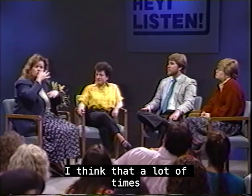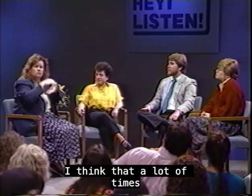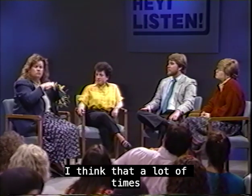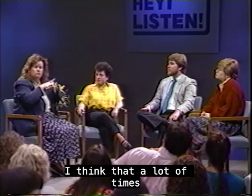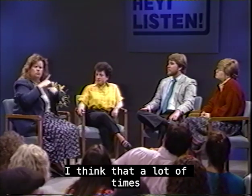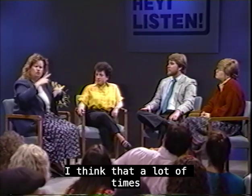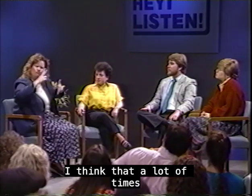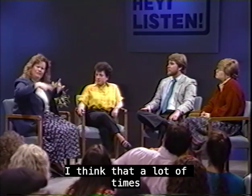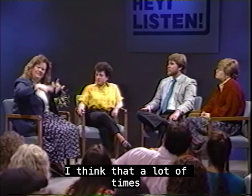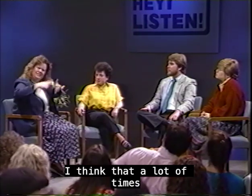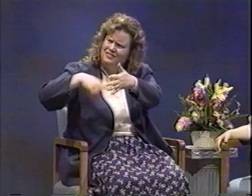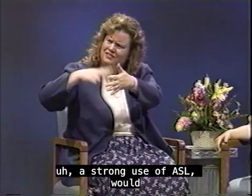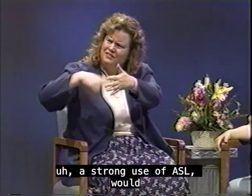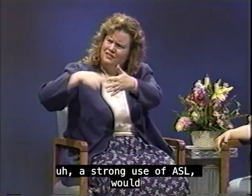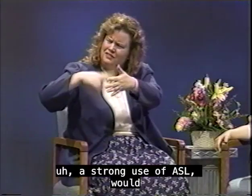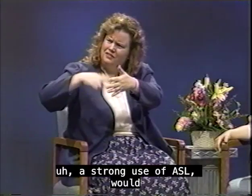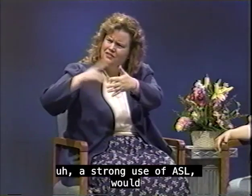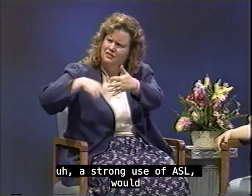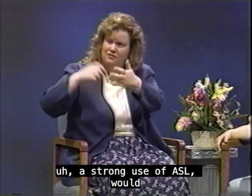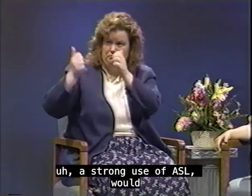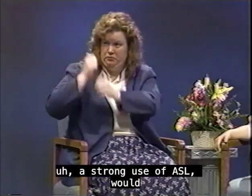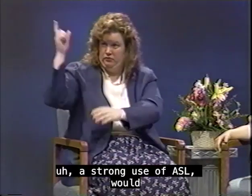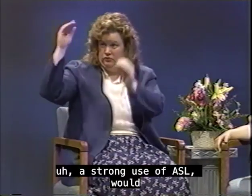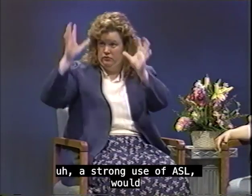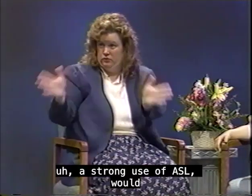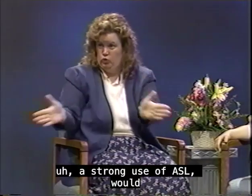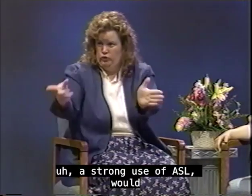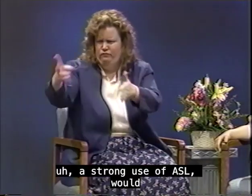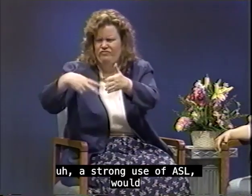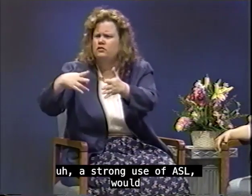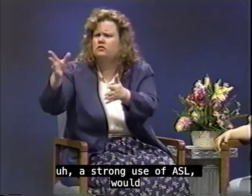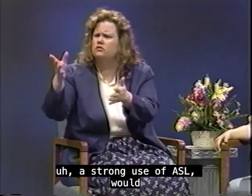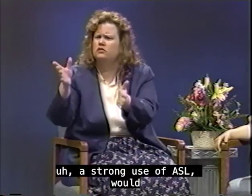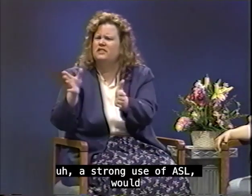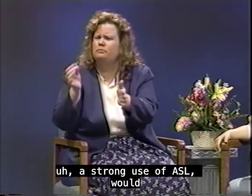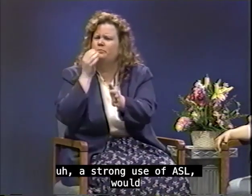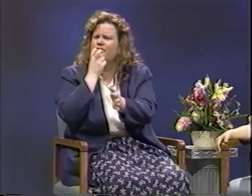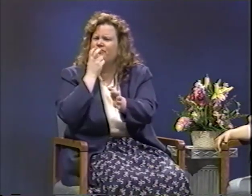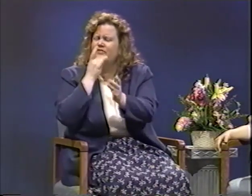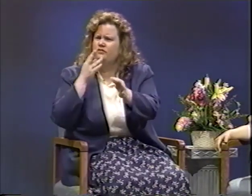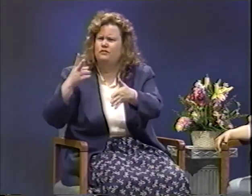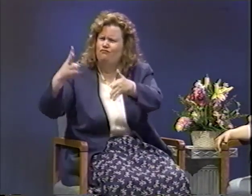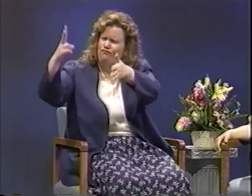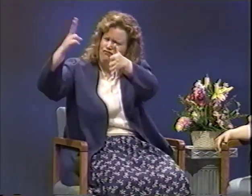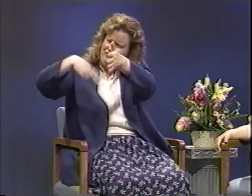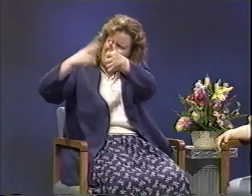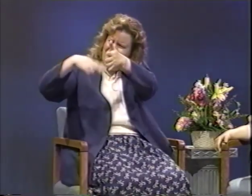heard that ASL, a strong use of ASL would diminish our English skills.